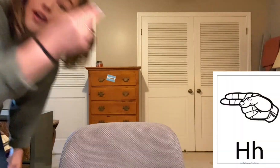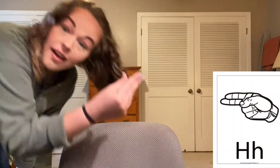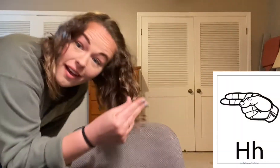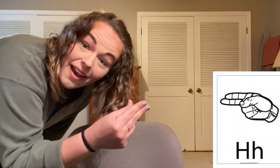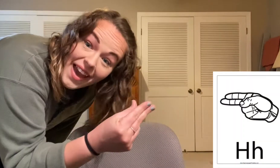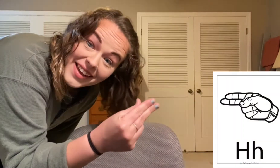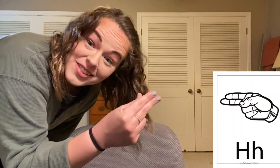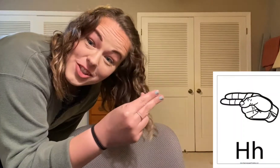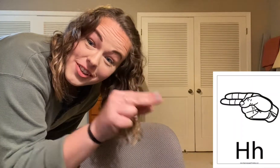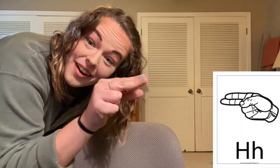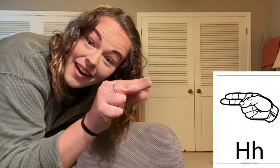H,